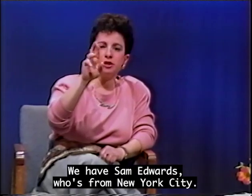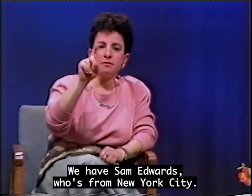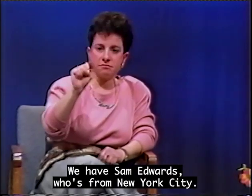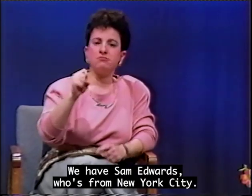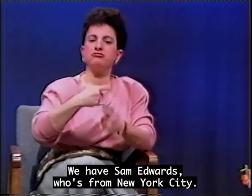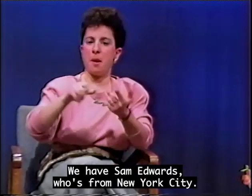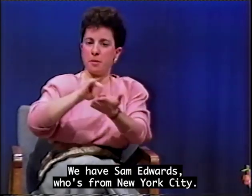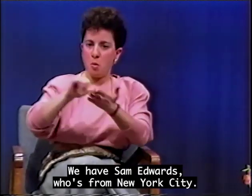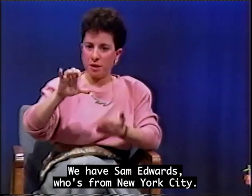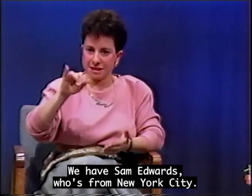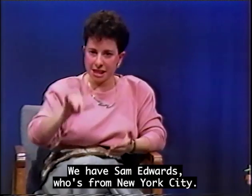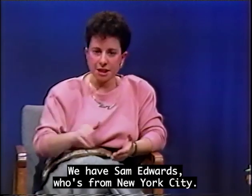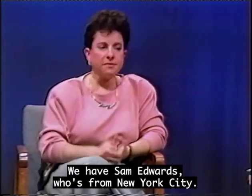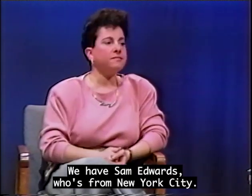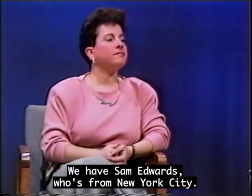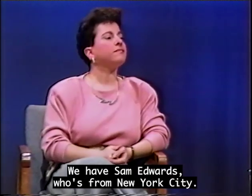have Sam Edwards, who's from New York City.